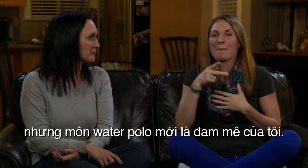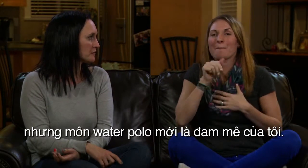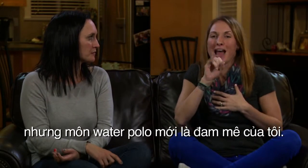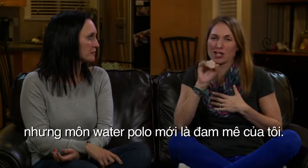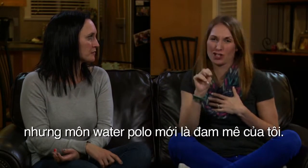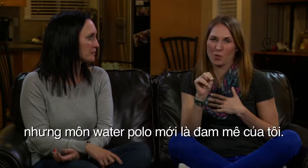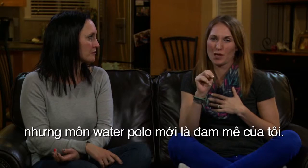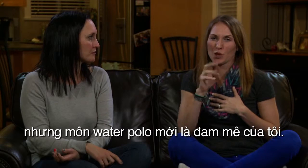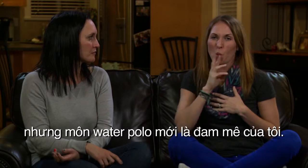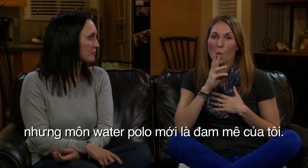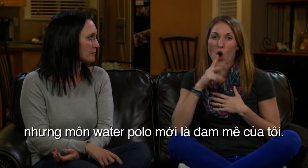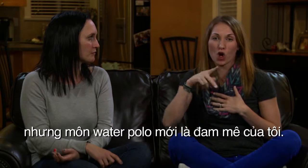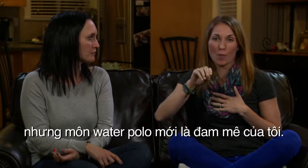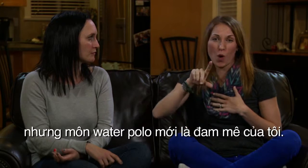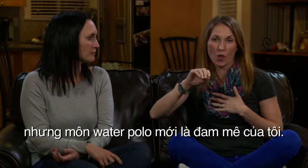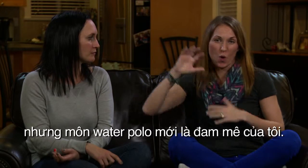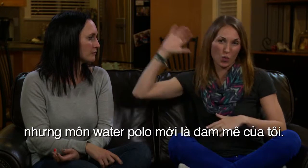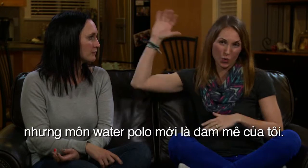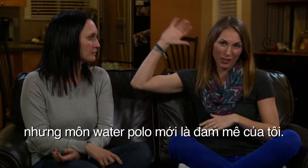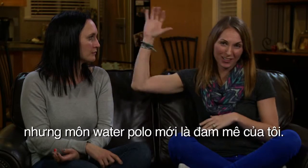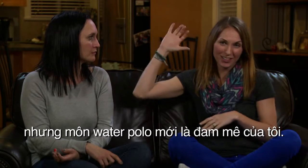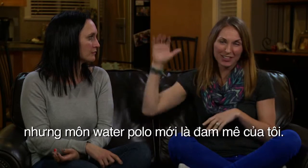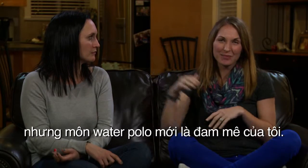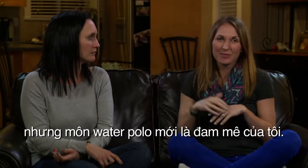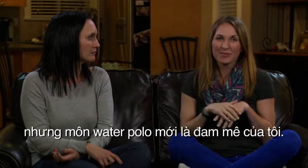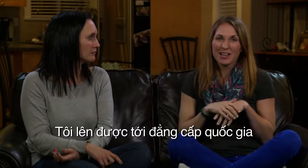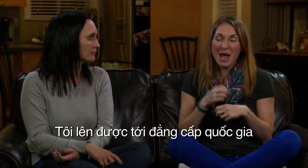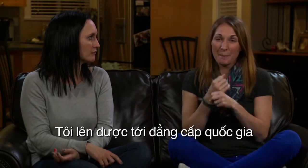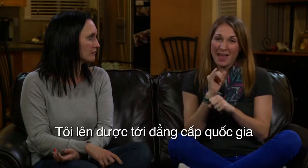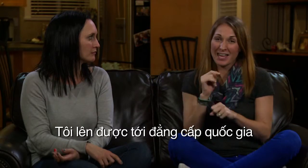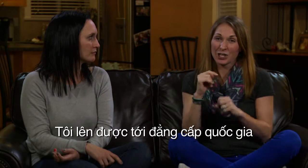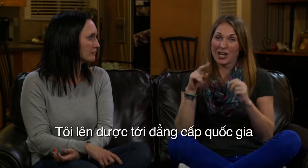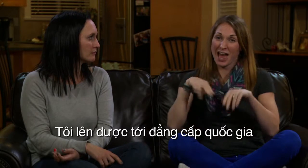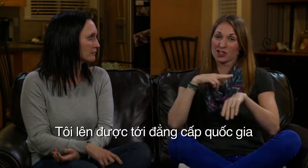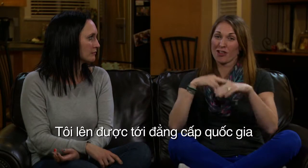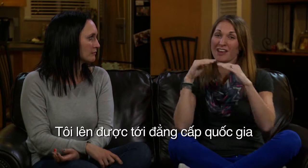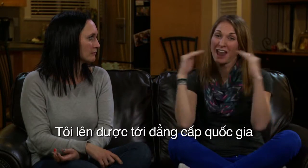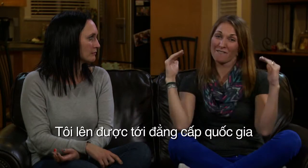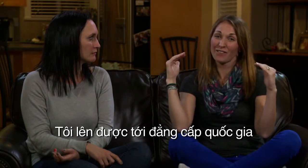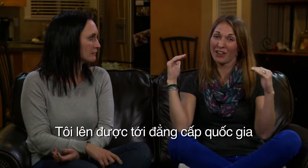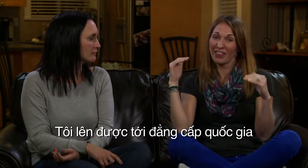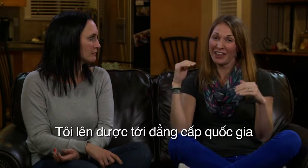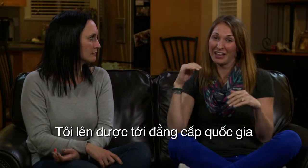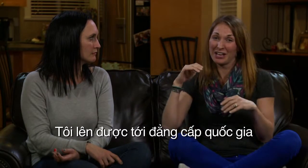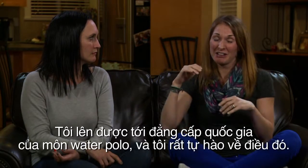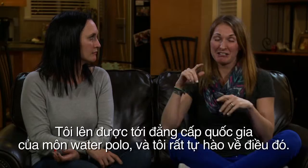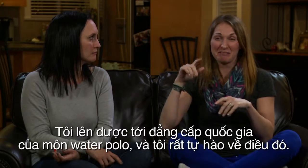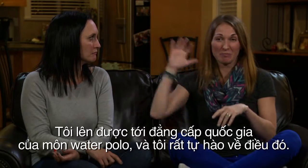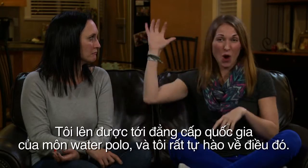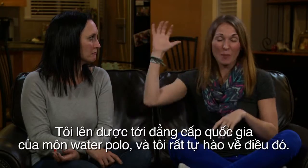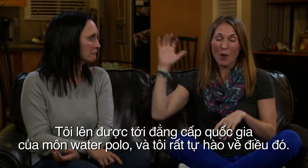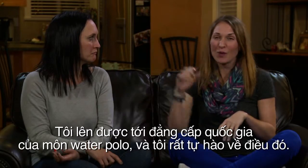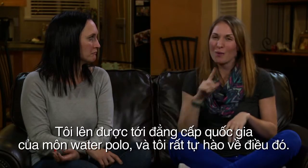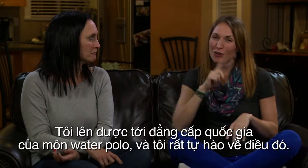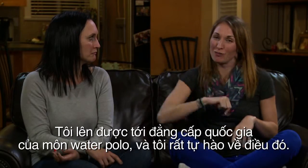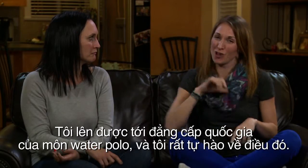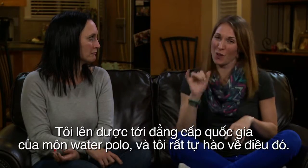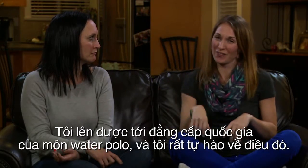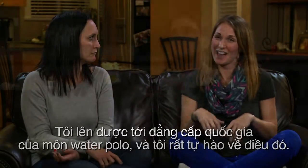passion is water polo. I made it to the national level in water polo. And I'm pretty proud